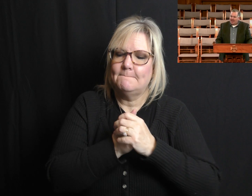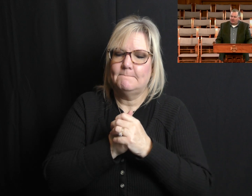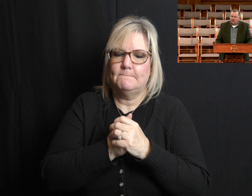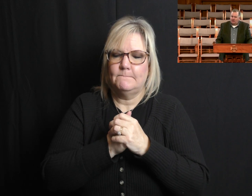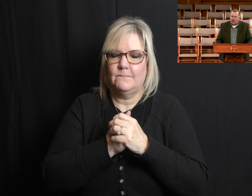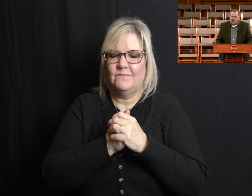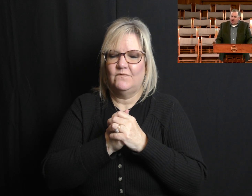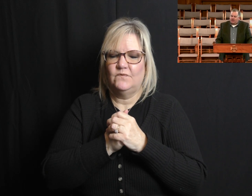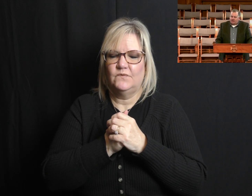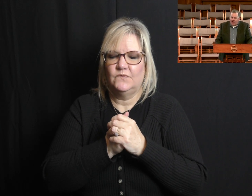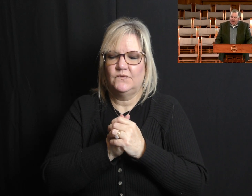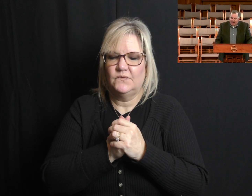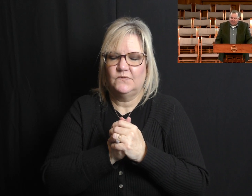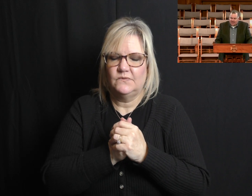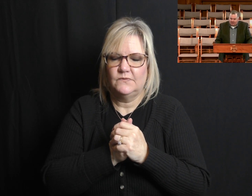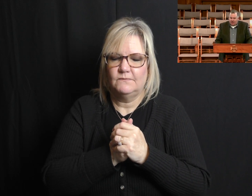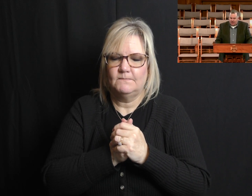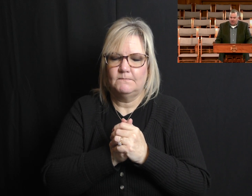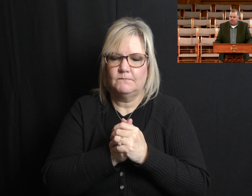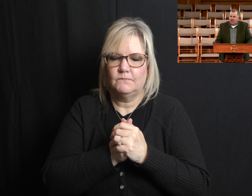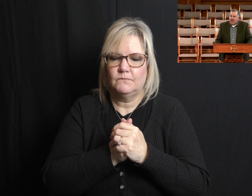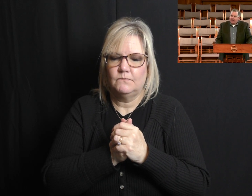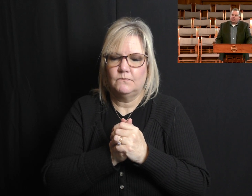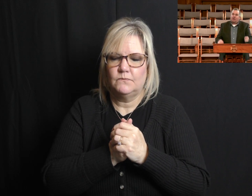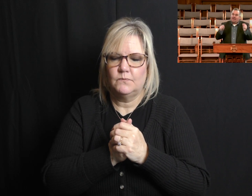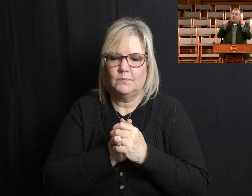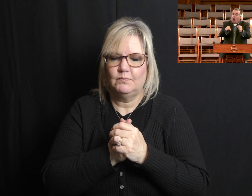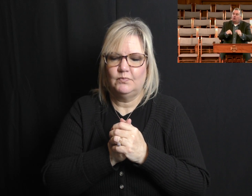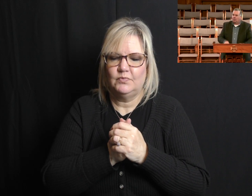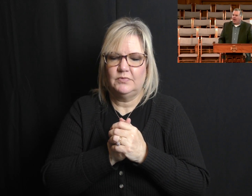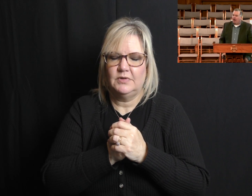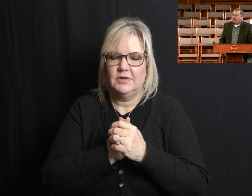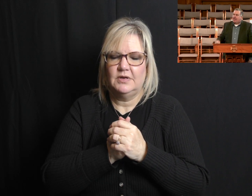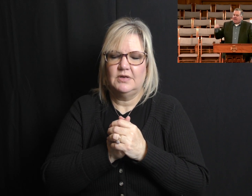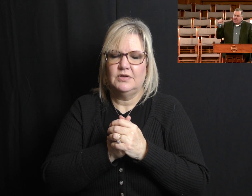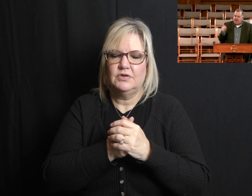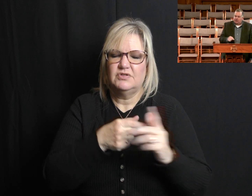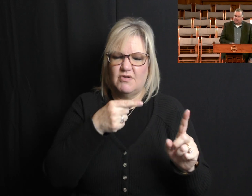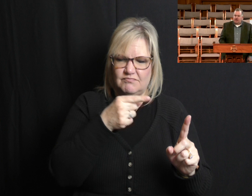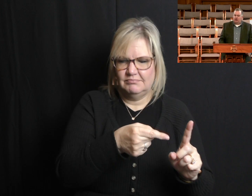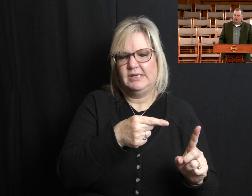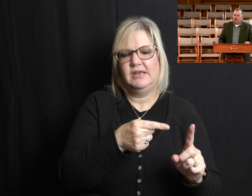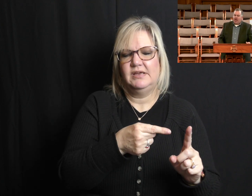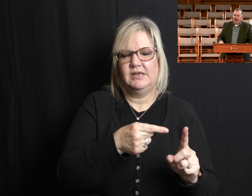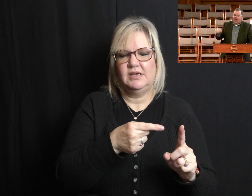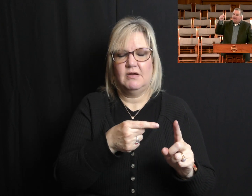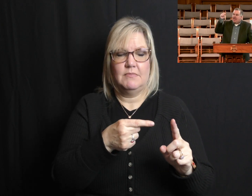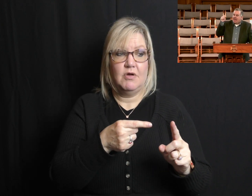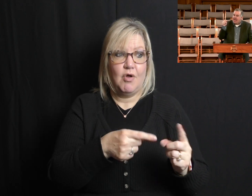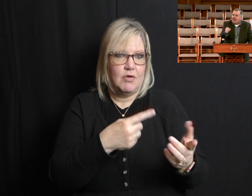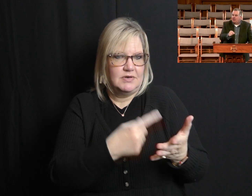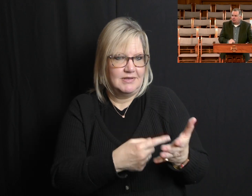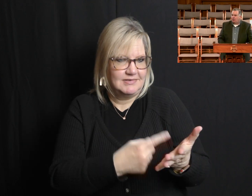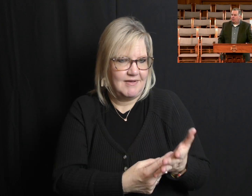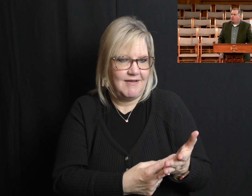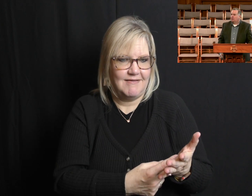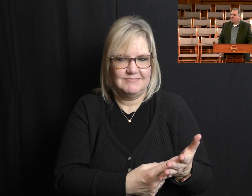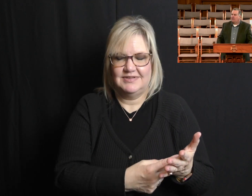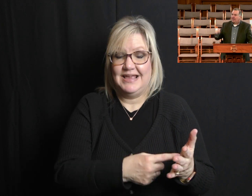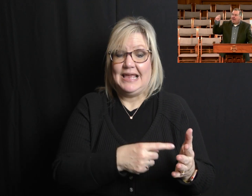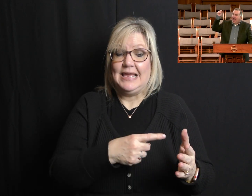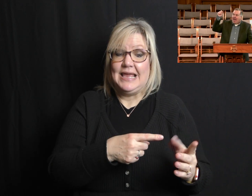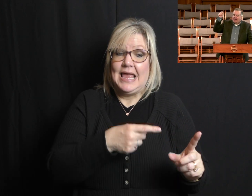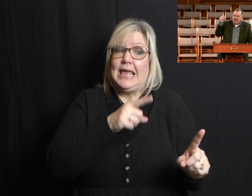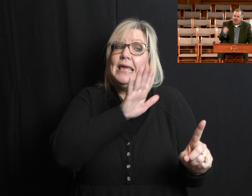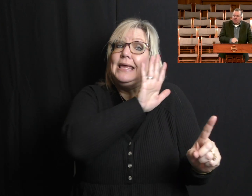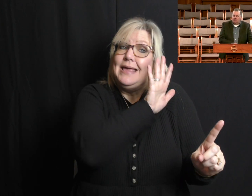for the blessings that God had given him. And so he talked about his fields and his